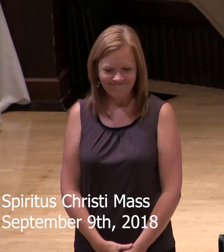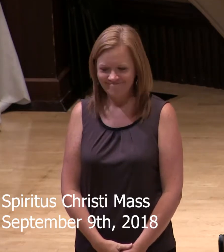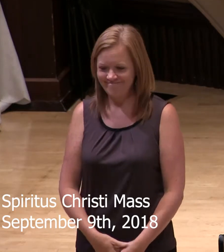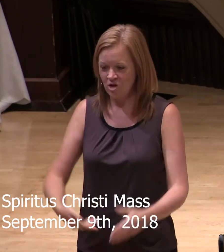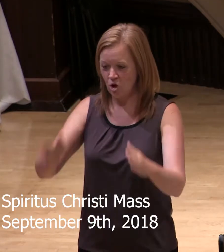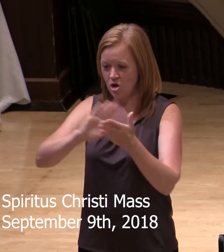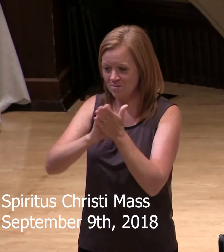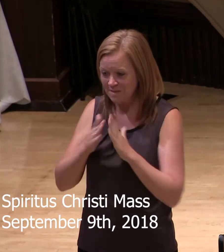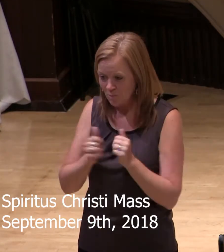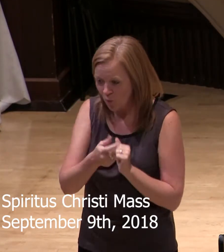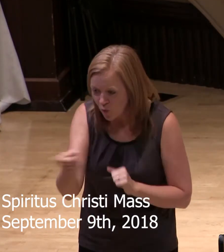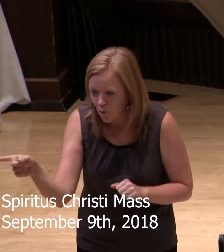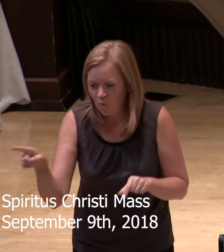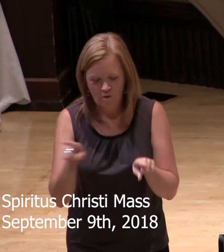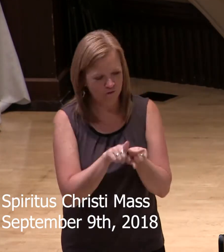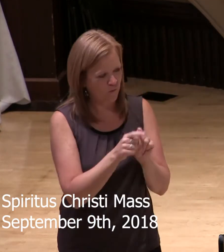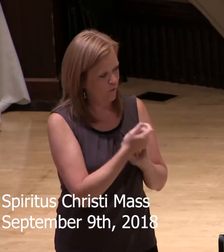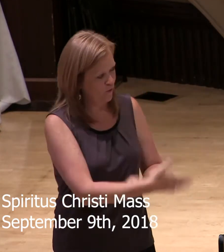God's peace be with you.